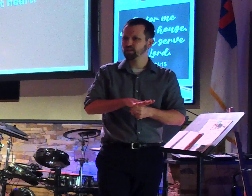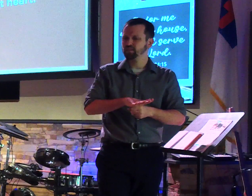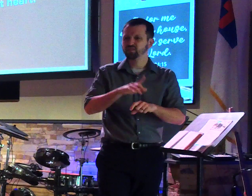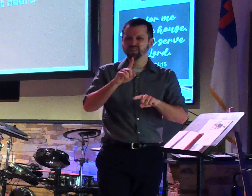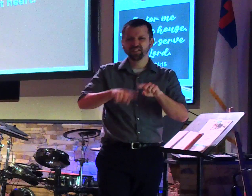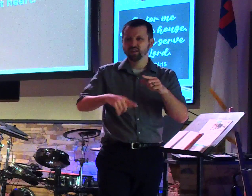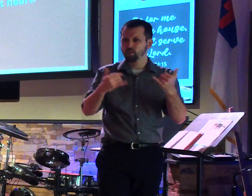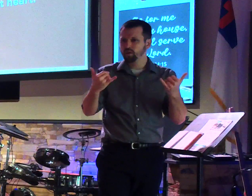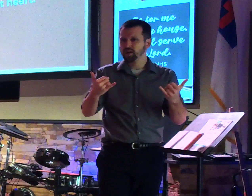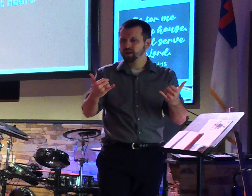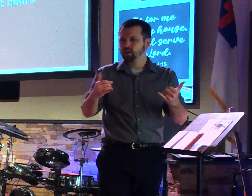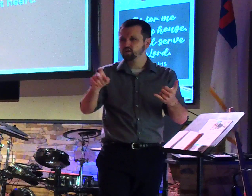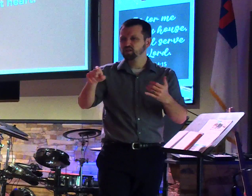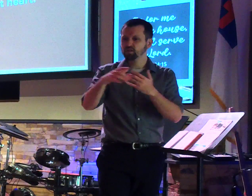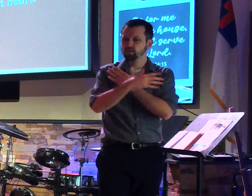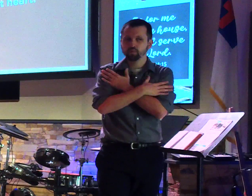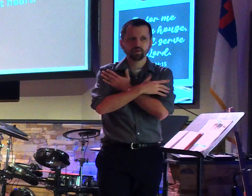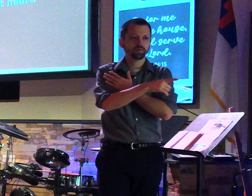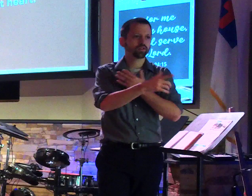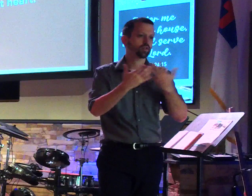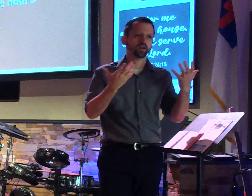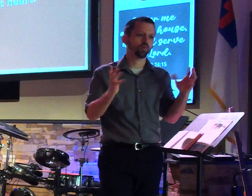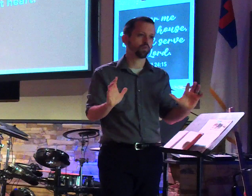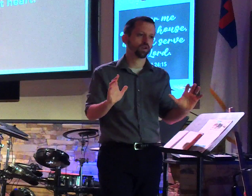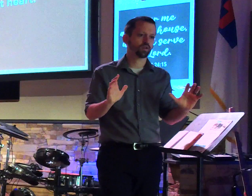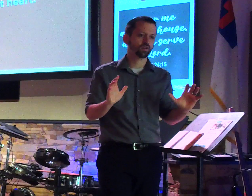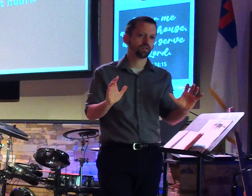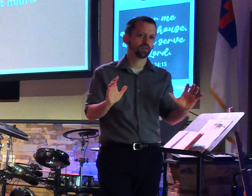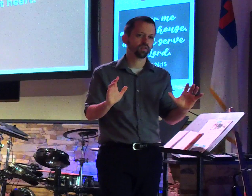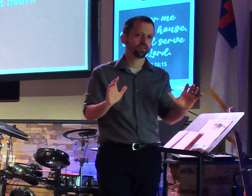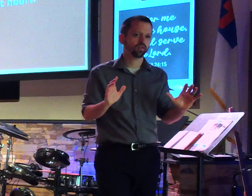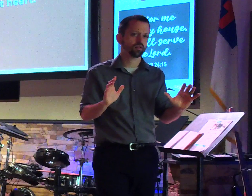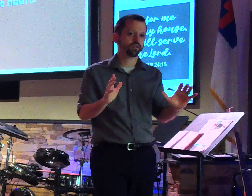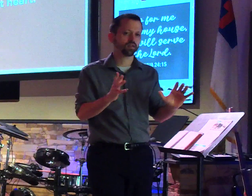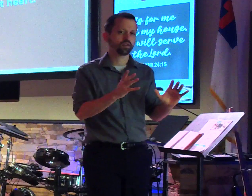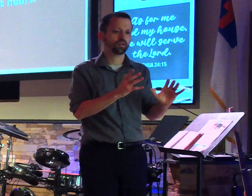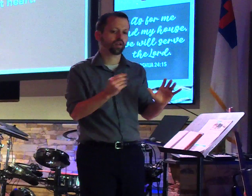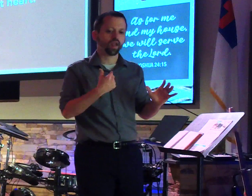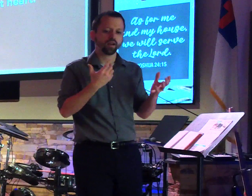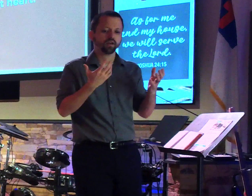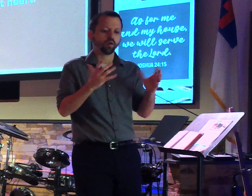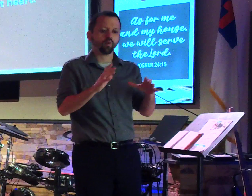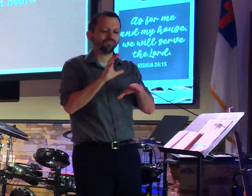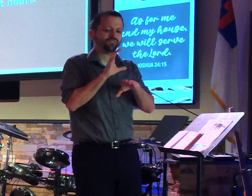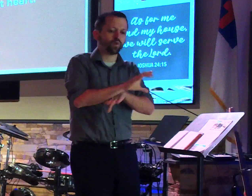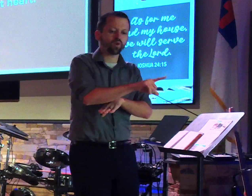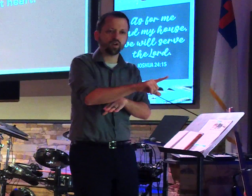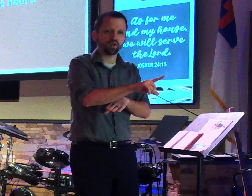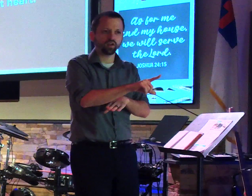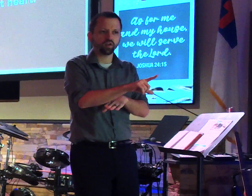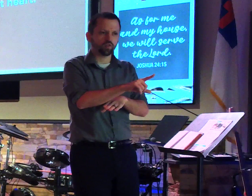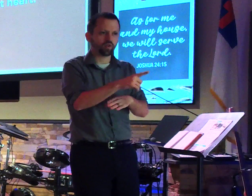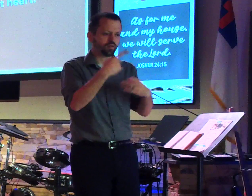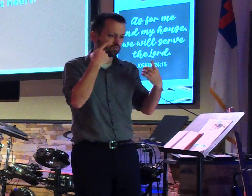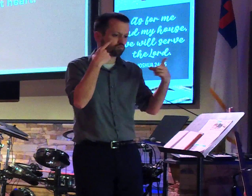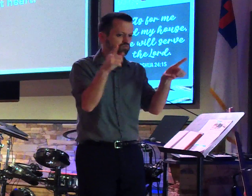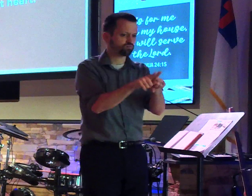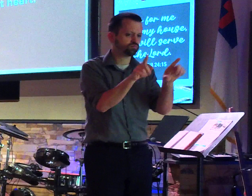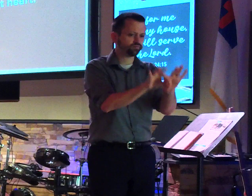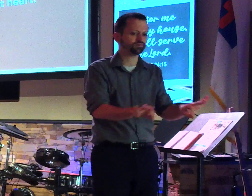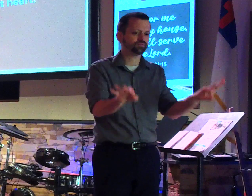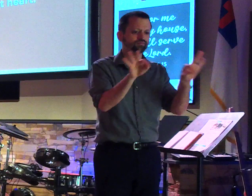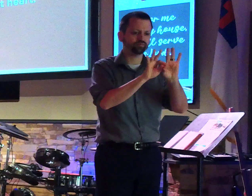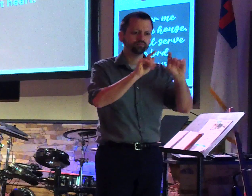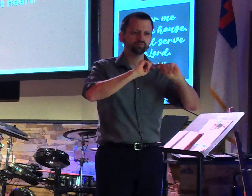right now. And she really didn't want to do that. And I wasn't going to make her do it because, again, you got to be on the same page. You have to be a